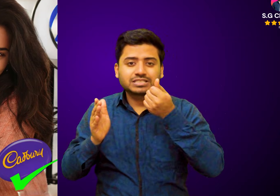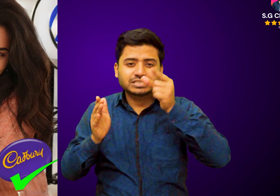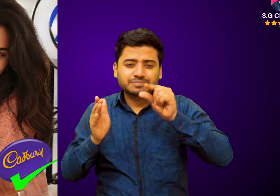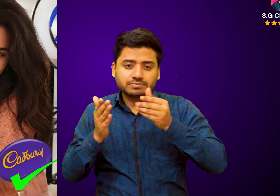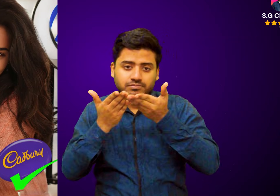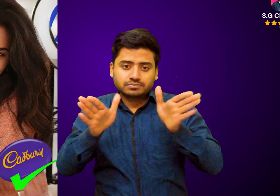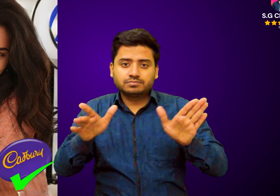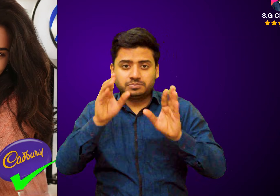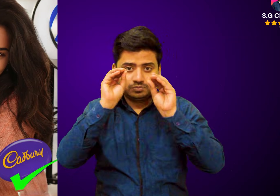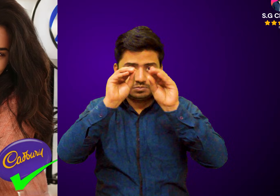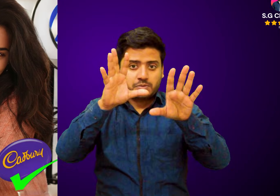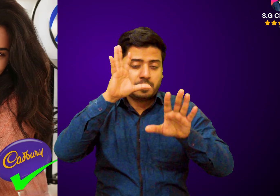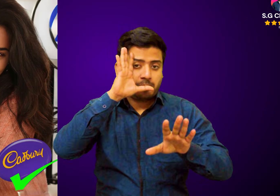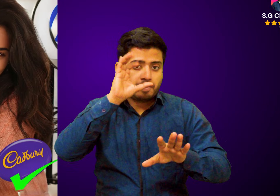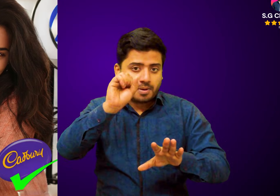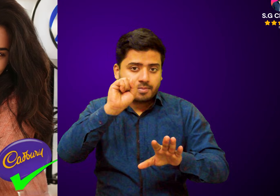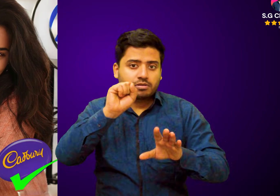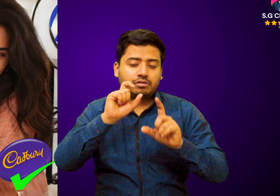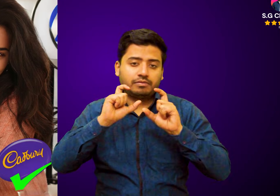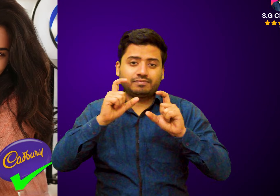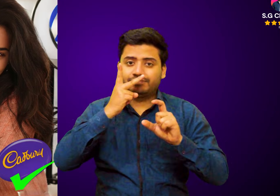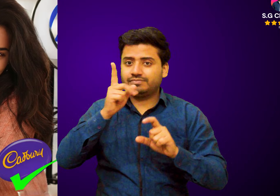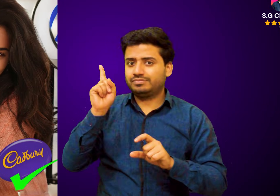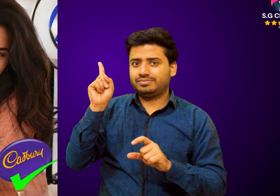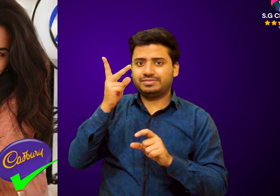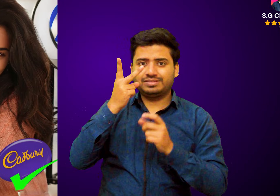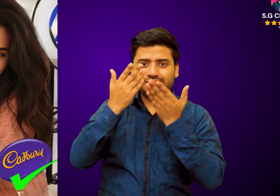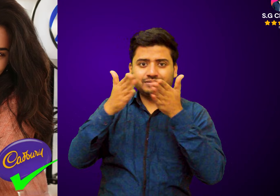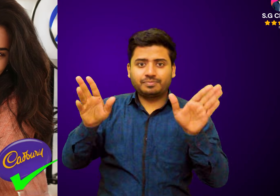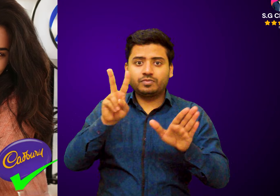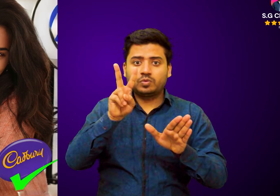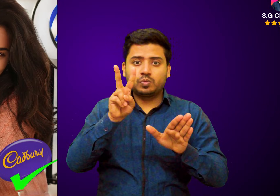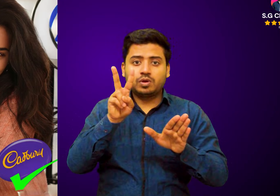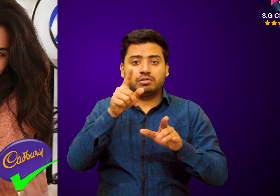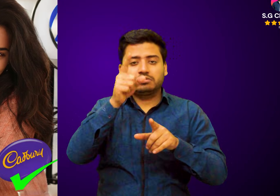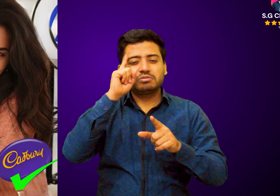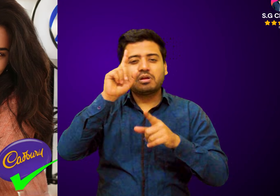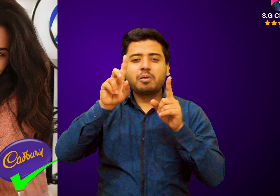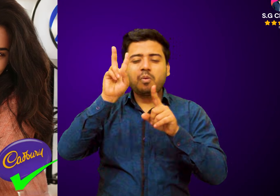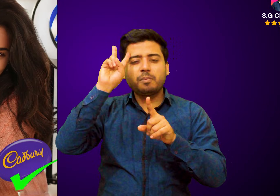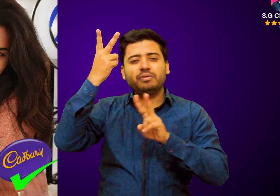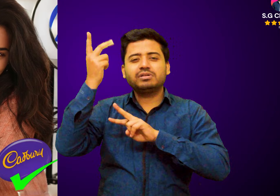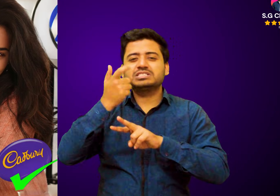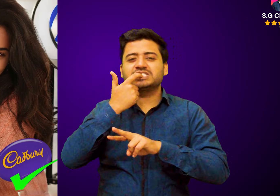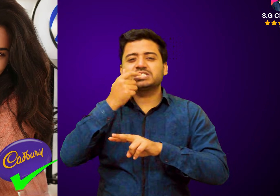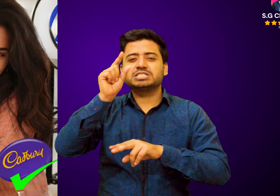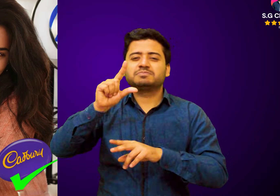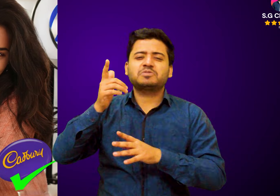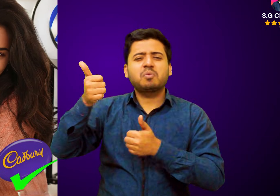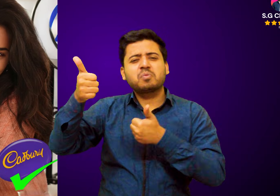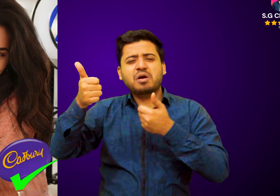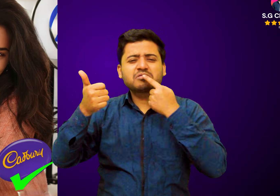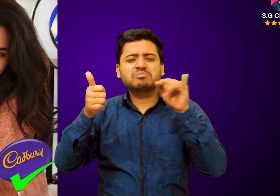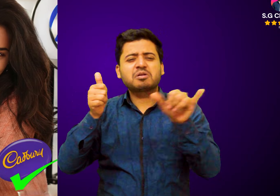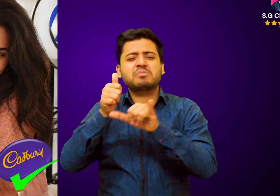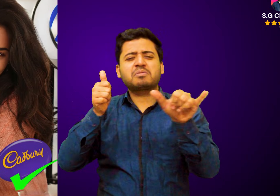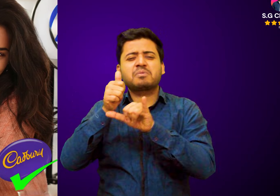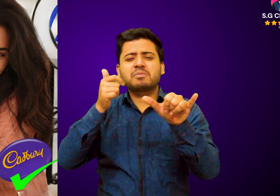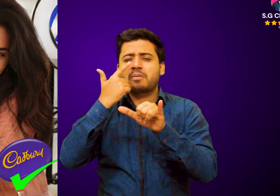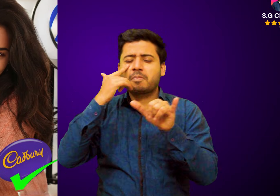2.5% cocoa to be labeled milk chocolate, though many premium brands use much higher percentages. How to make real milk chocolate at